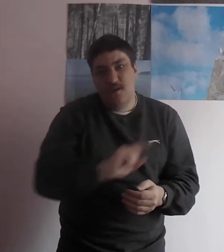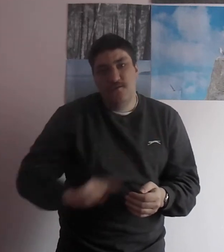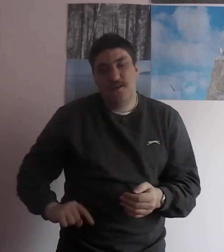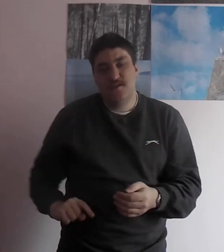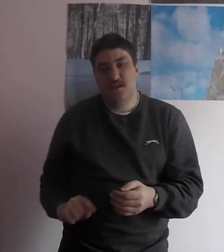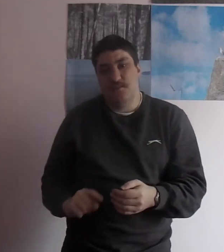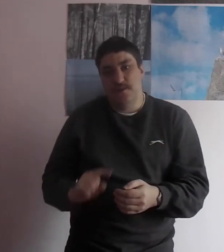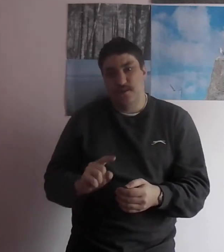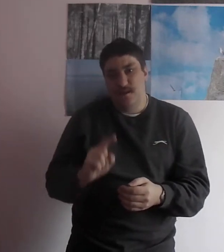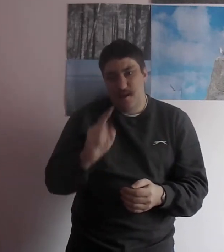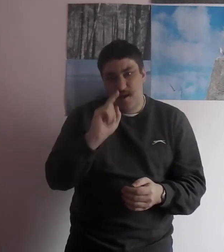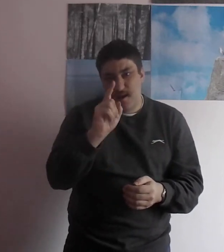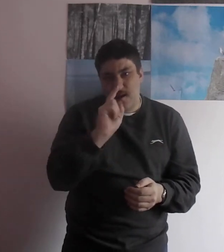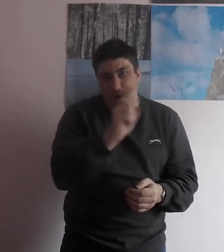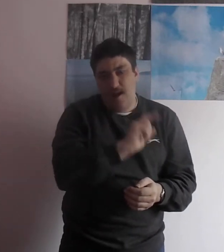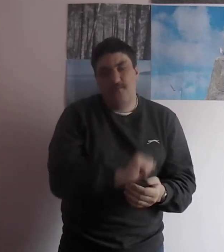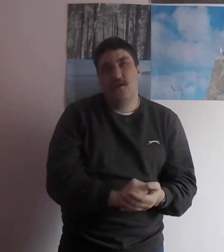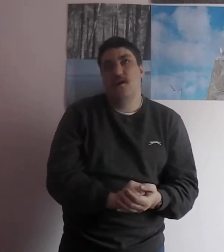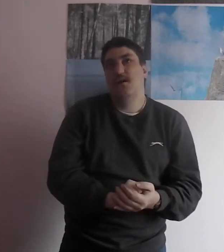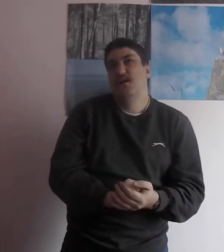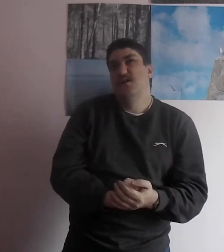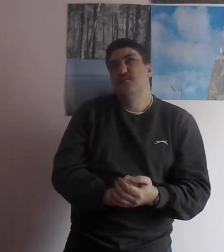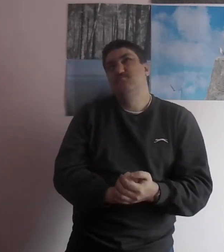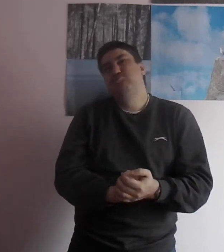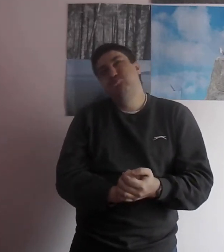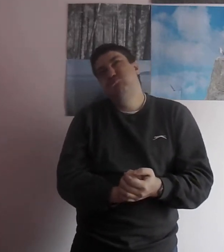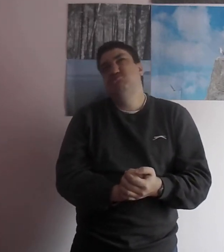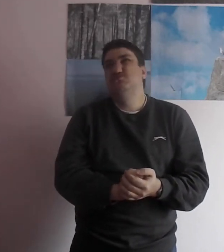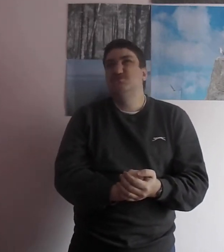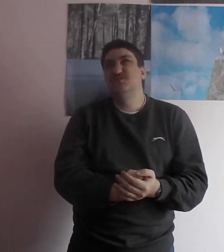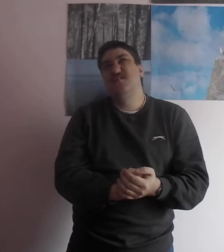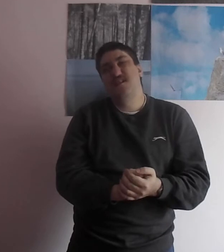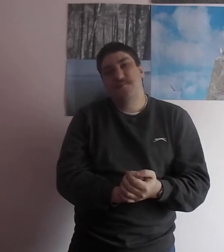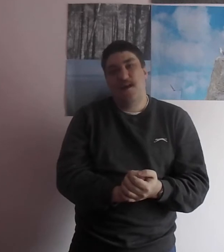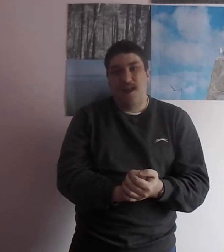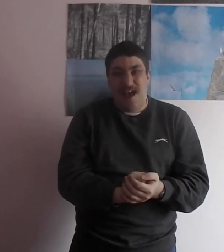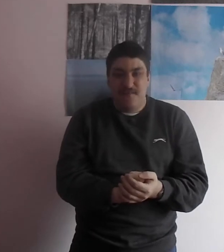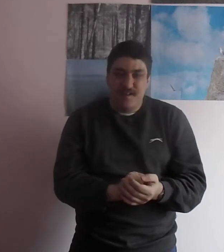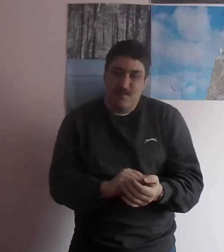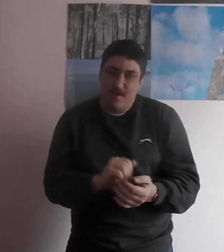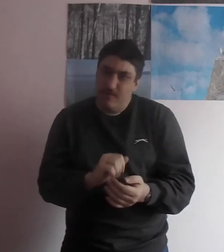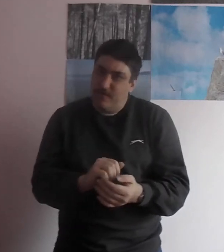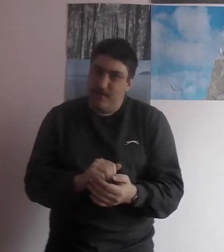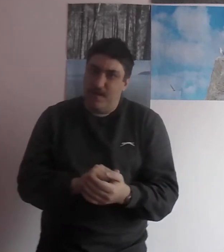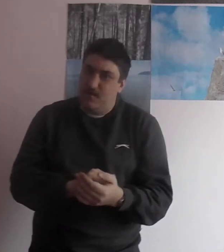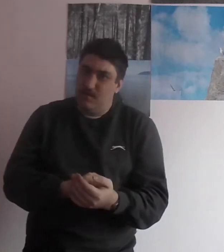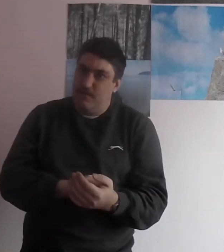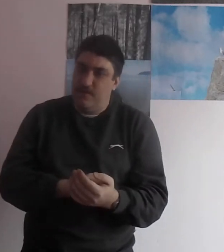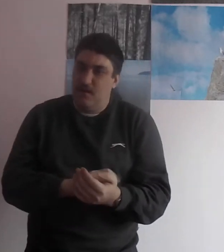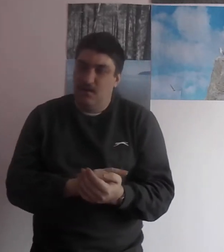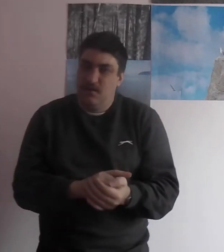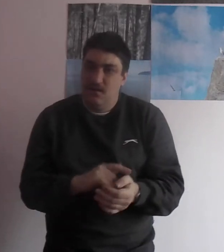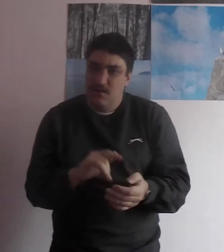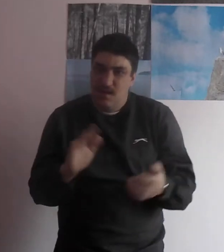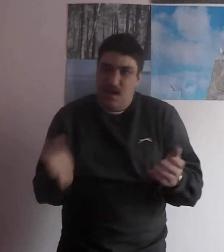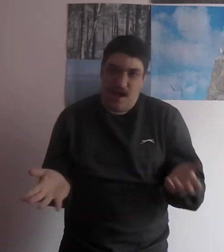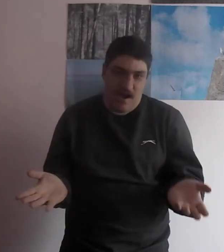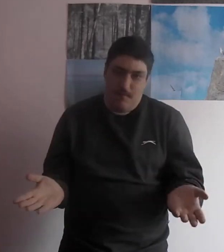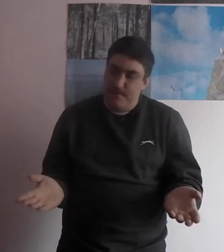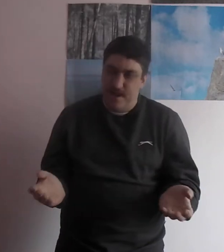test chambers. Now I've got, I'd say about 11 or 12 of the things so far, and I'll be making a